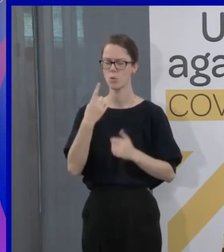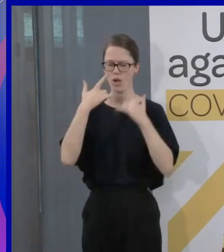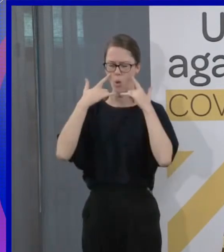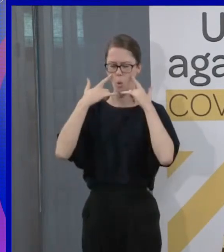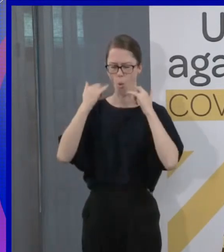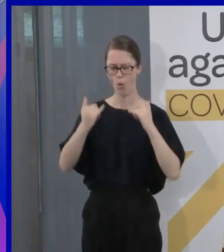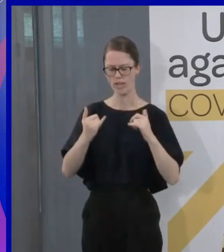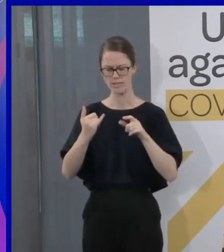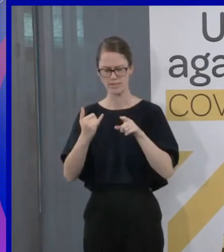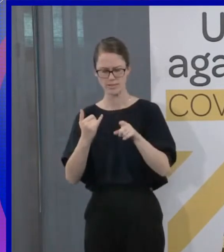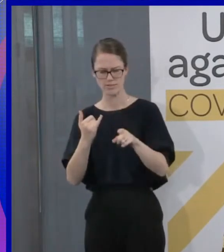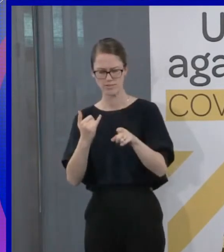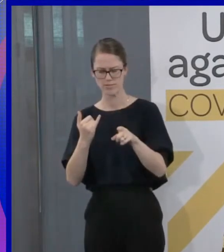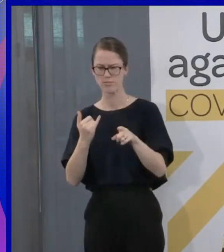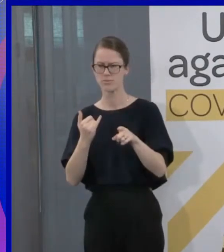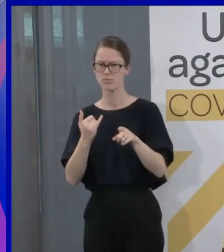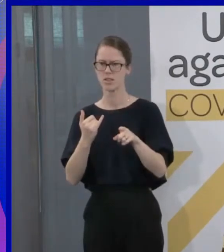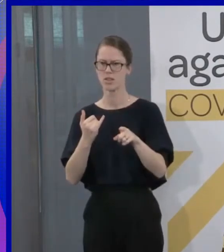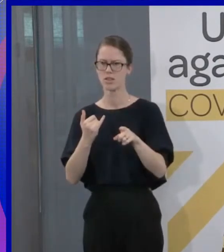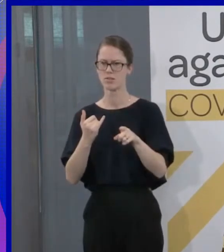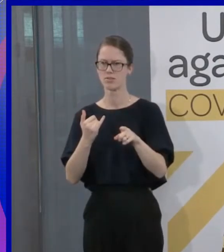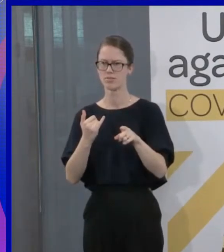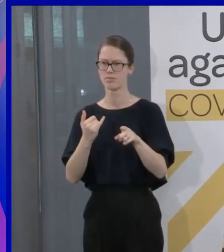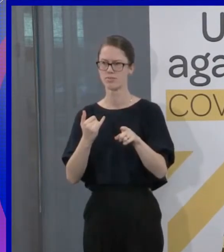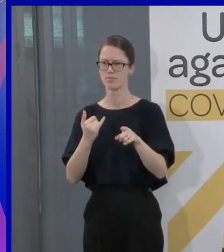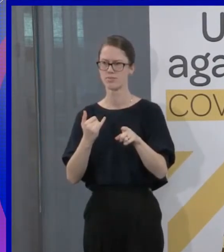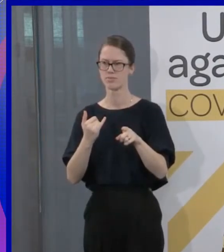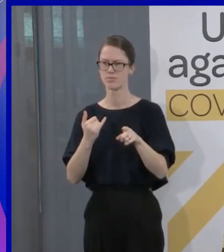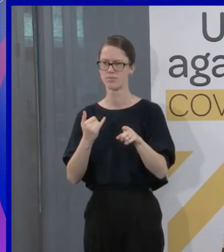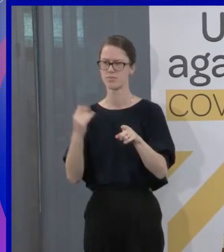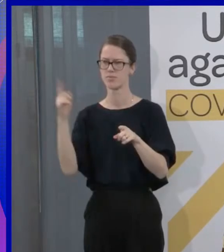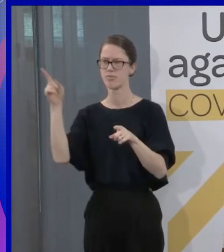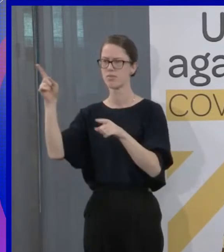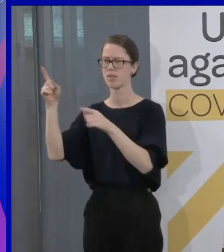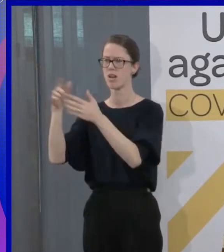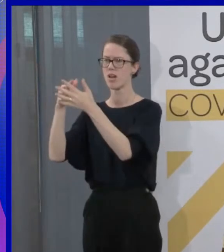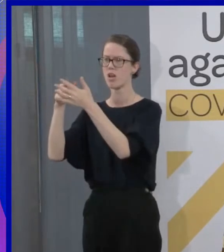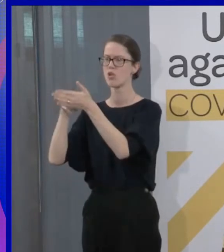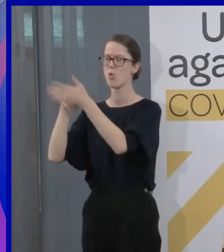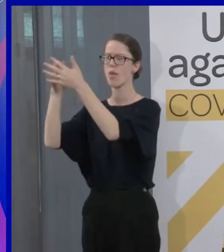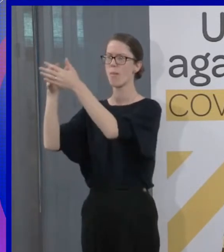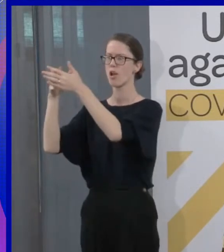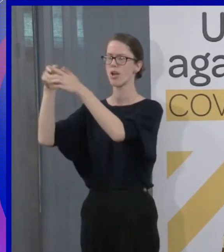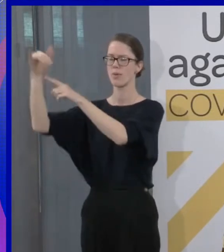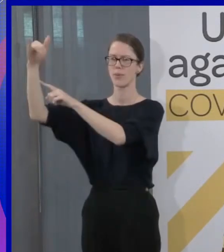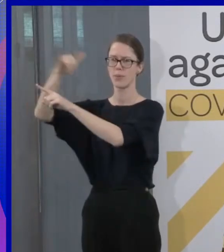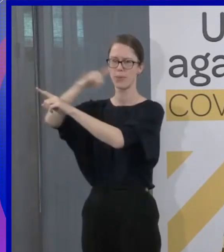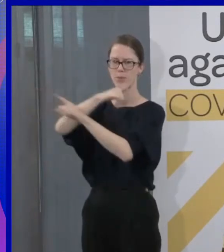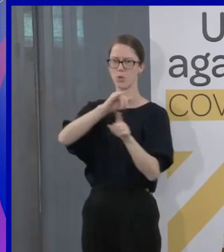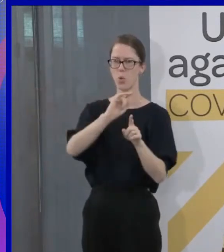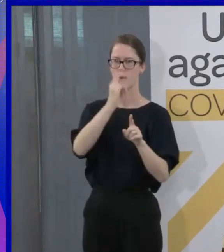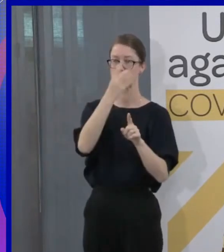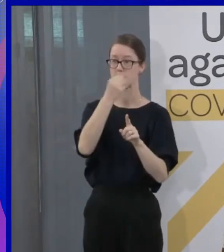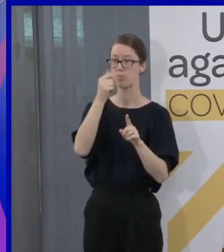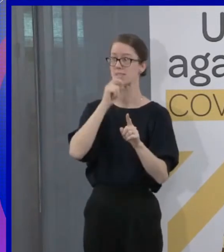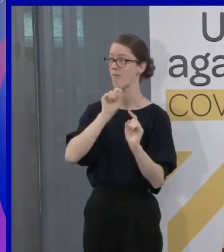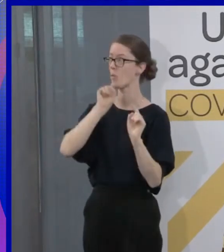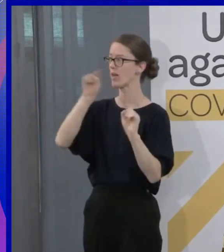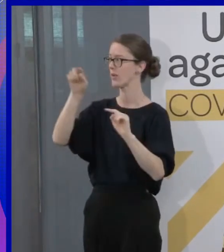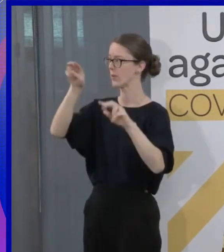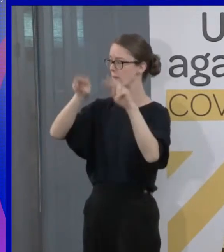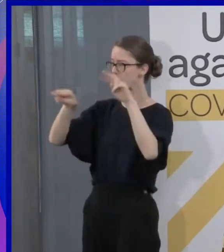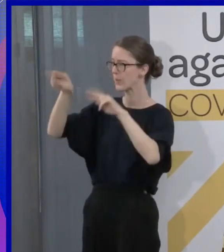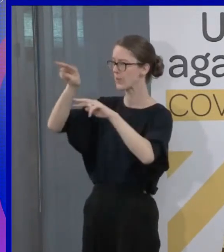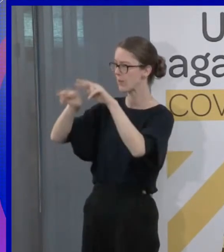of the route, the North America Auckland route. We sent a couple of staff up there actually to do